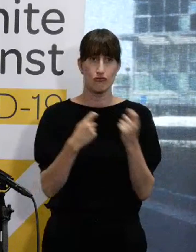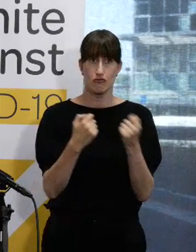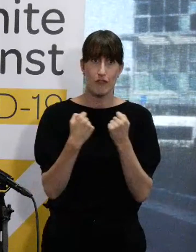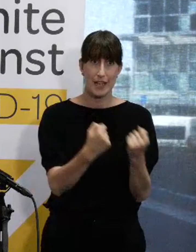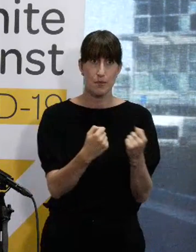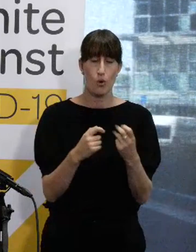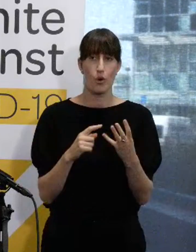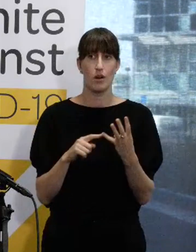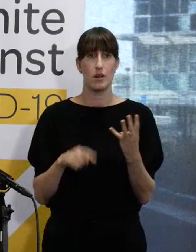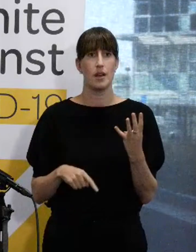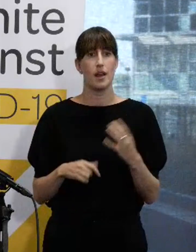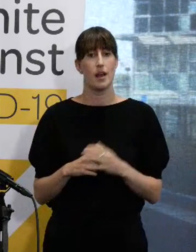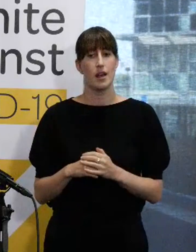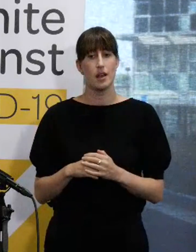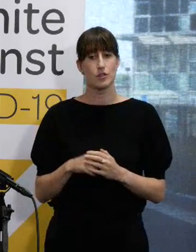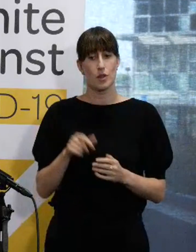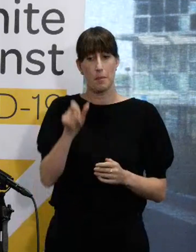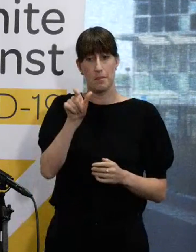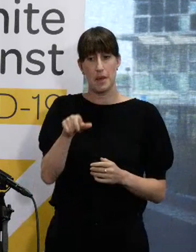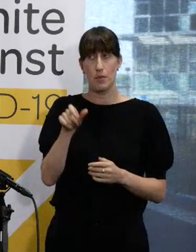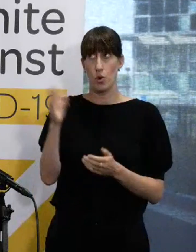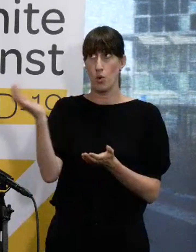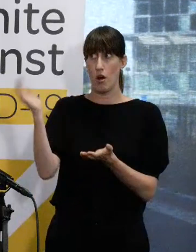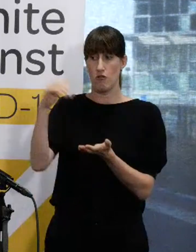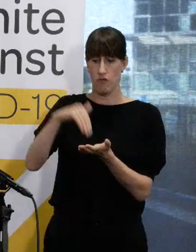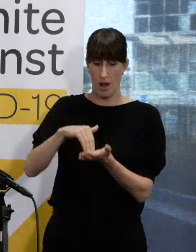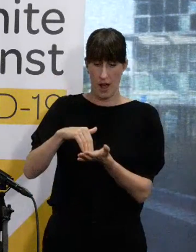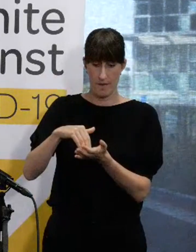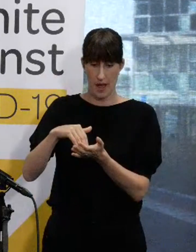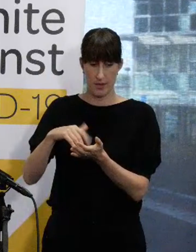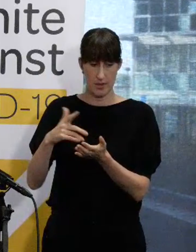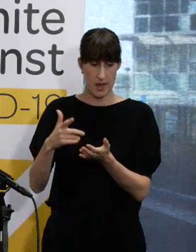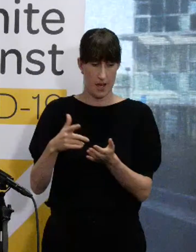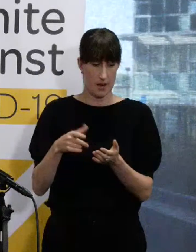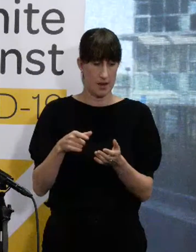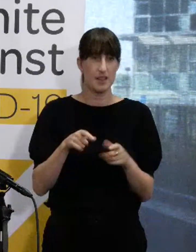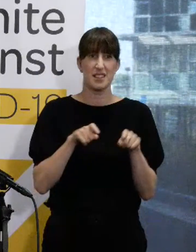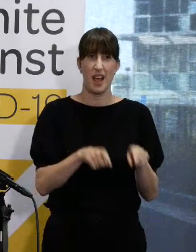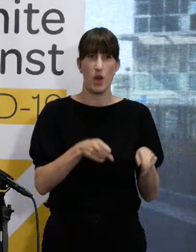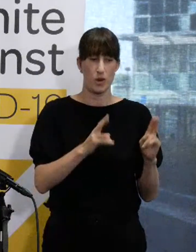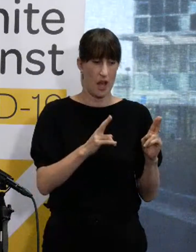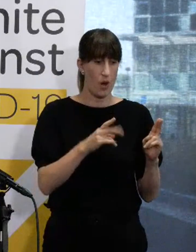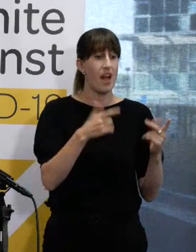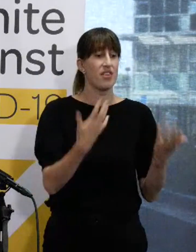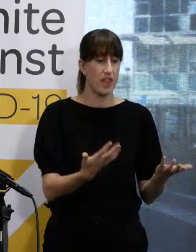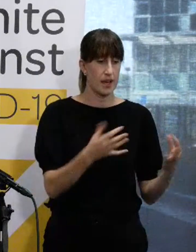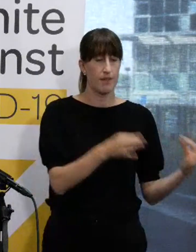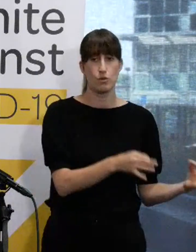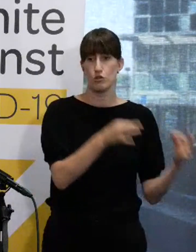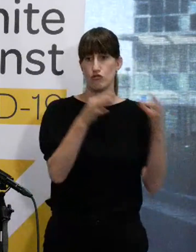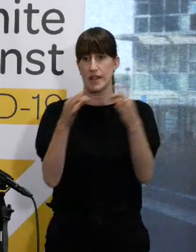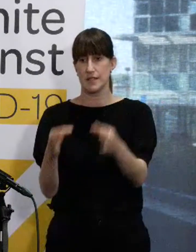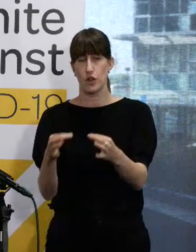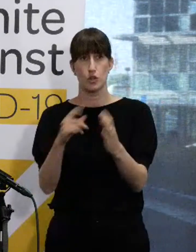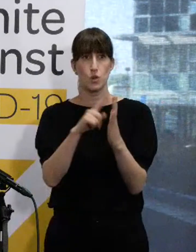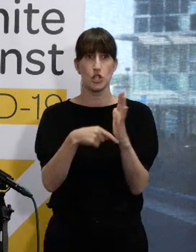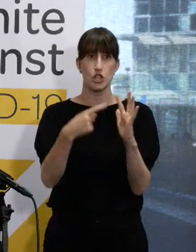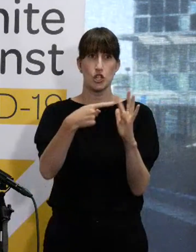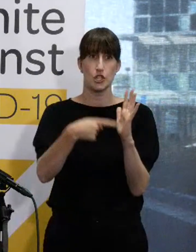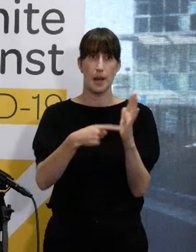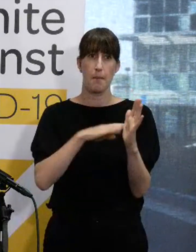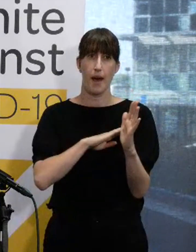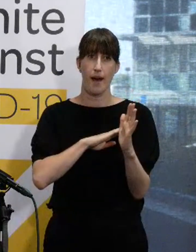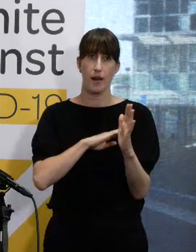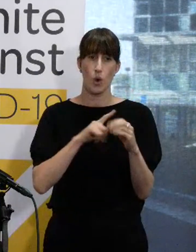of these people then transfer to the quarantine facility, you can imagine over the last few days there have been quite a large number, and so there